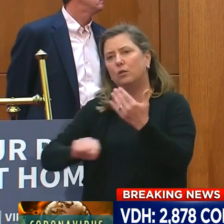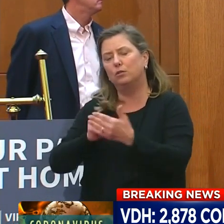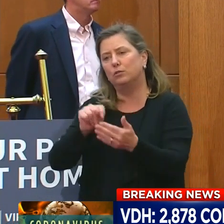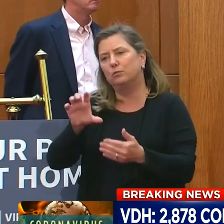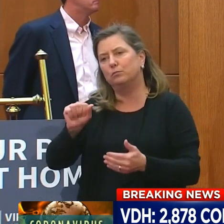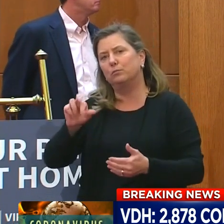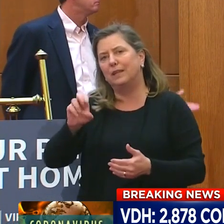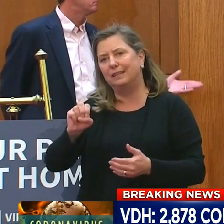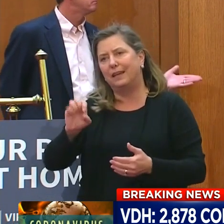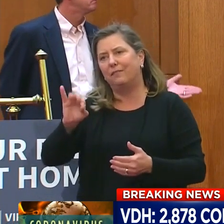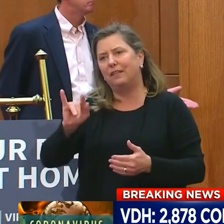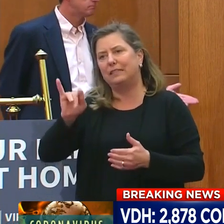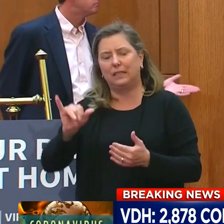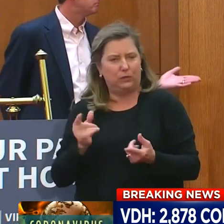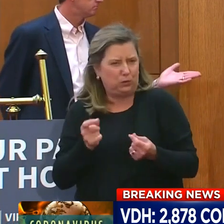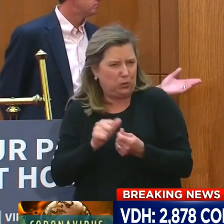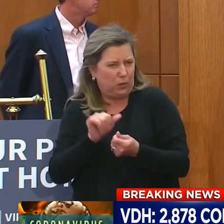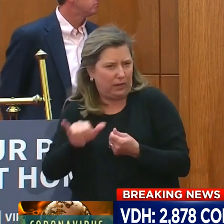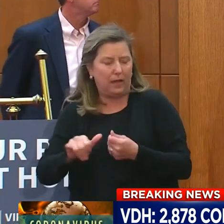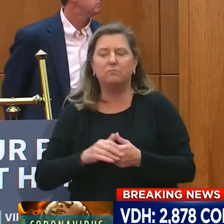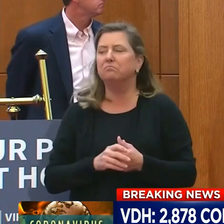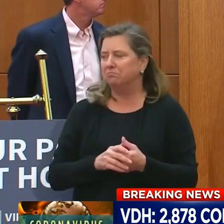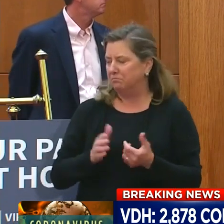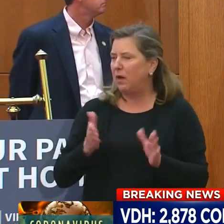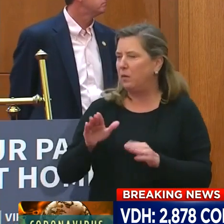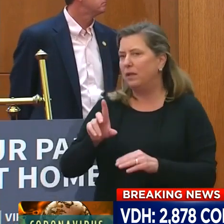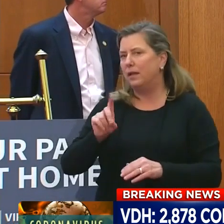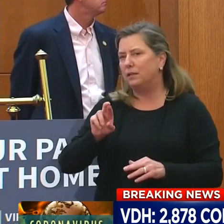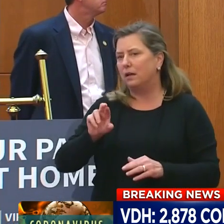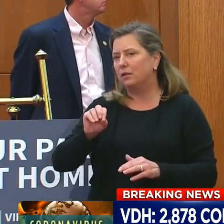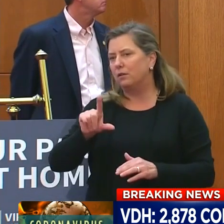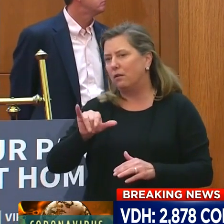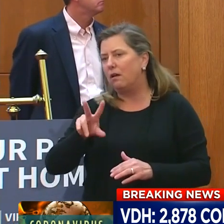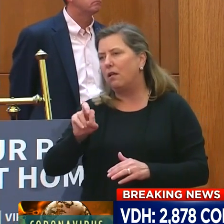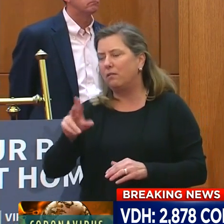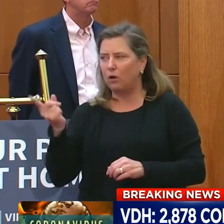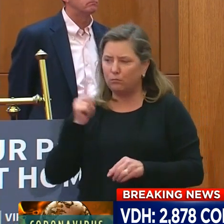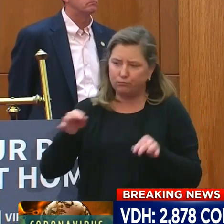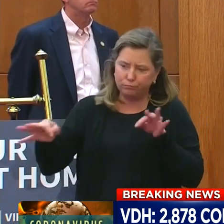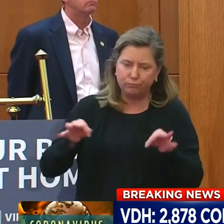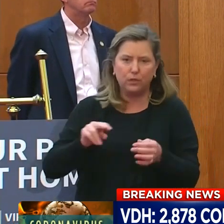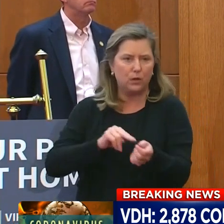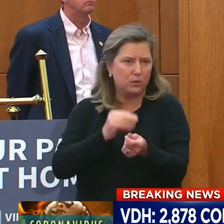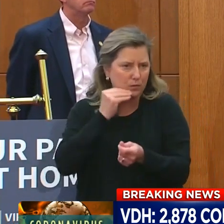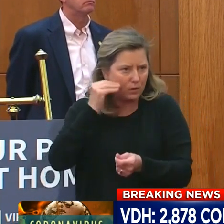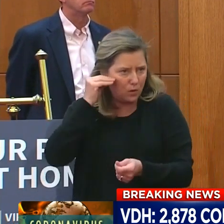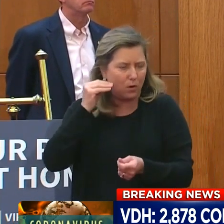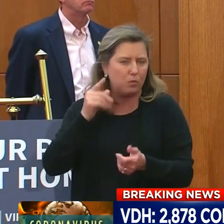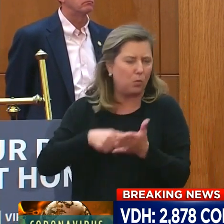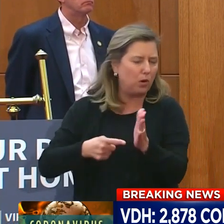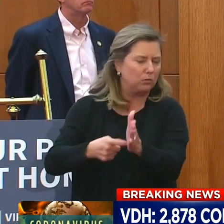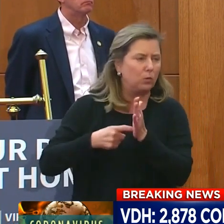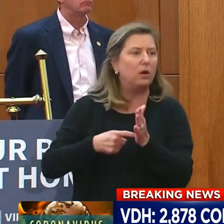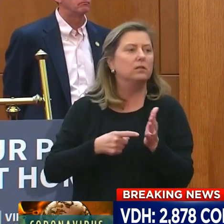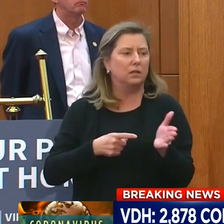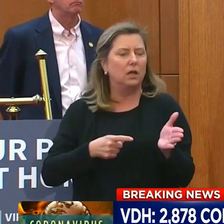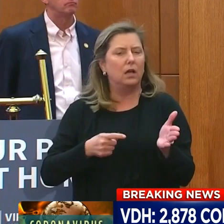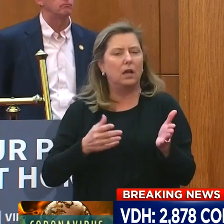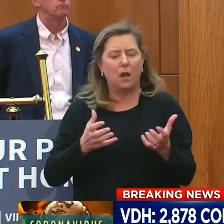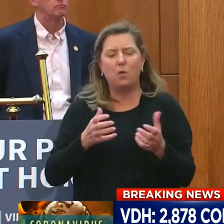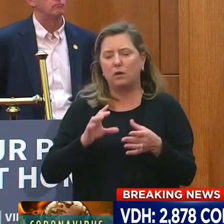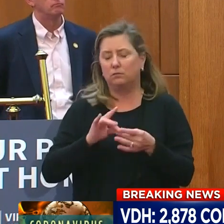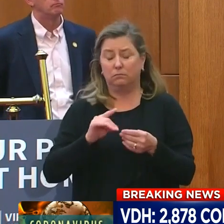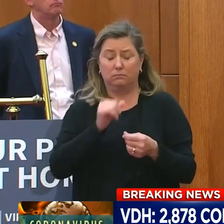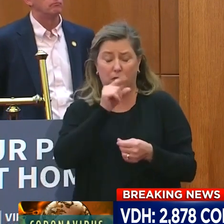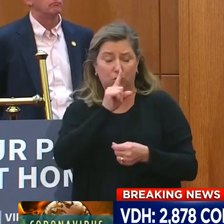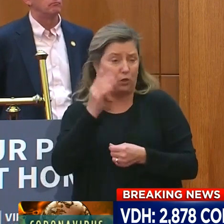let Dr. Oliver talk about the nursing homes and the requirements in the nursing home, but I did want to comment. I'm